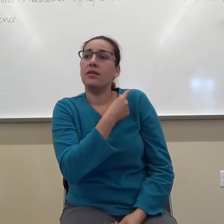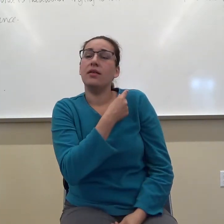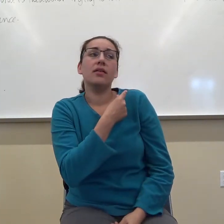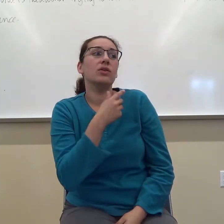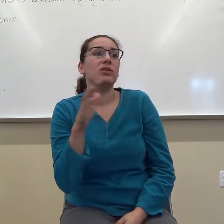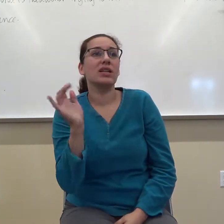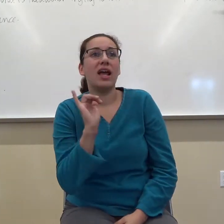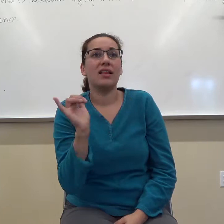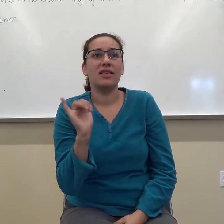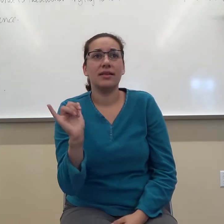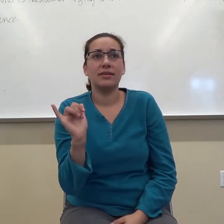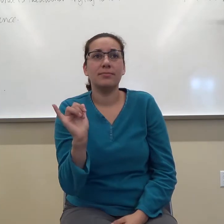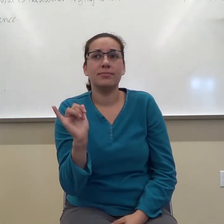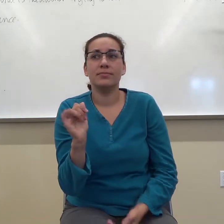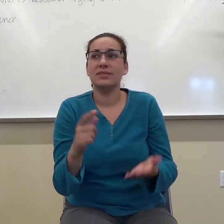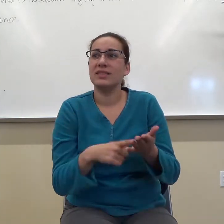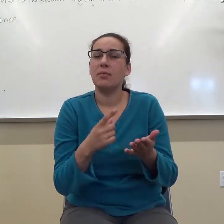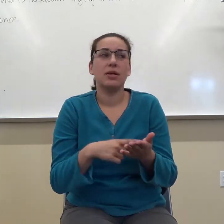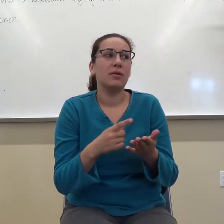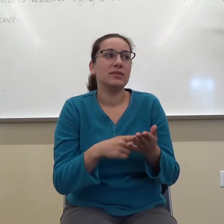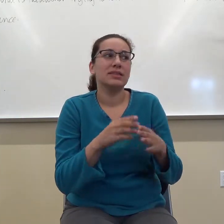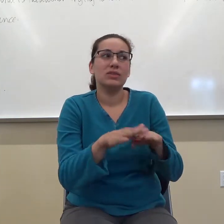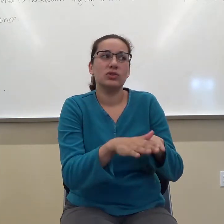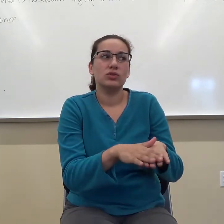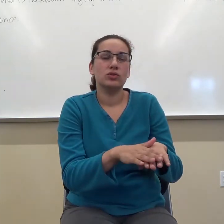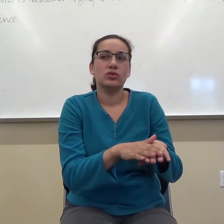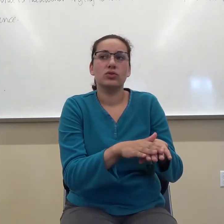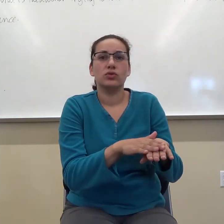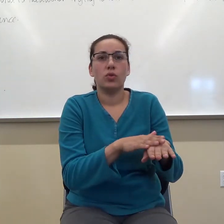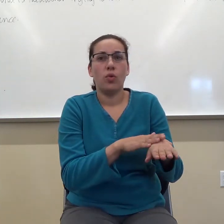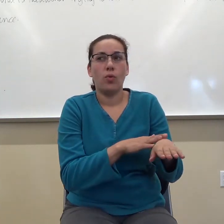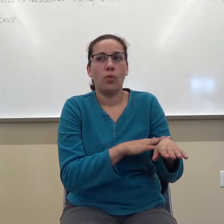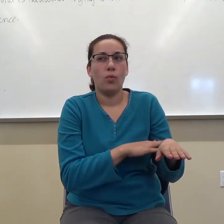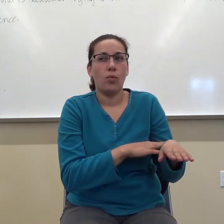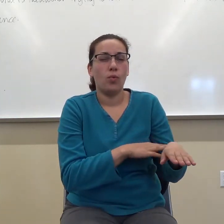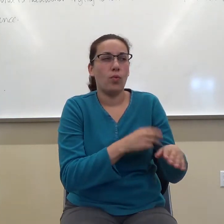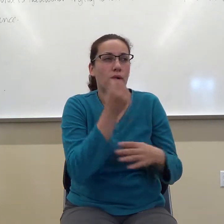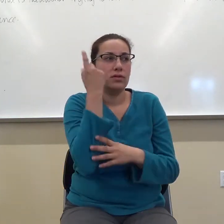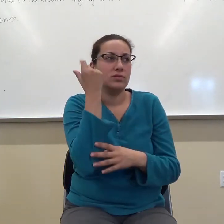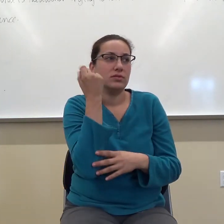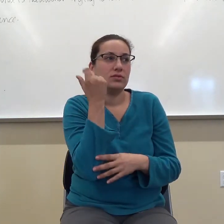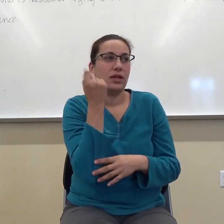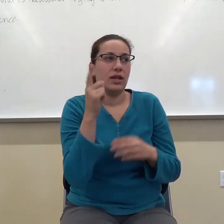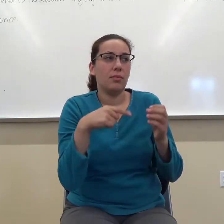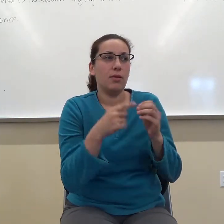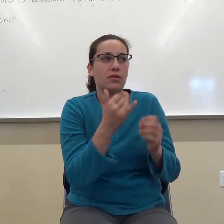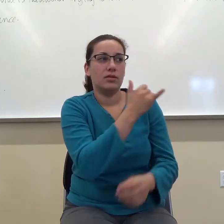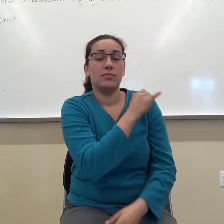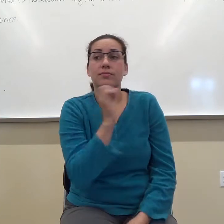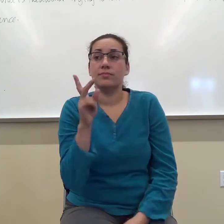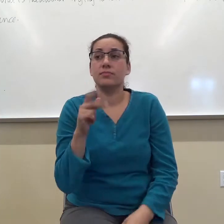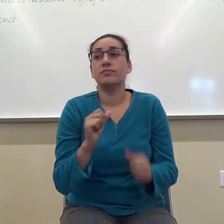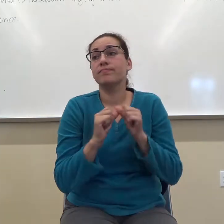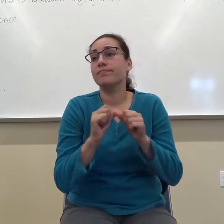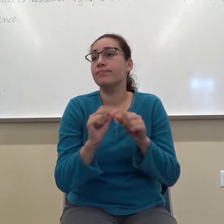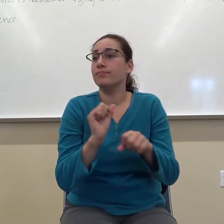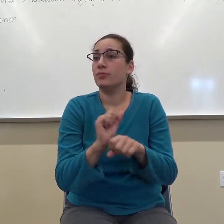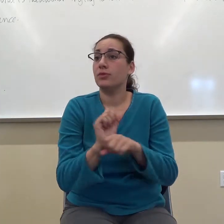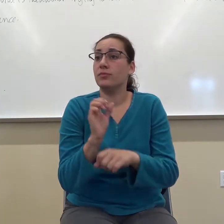a slowdown here in everybody's understanding. So I want you to keep working on that, okay? So if you got a pink sheet back, some